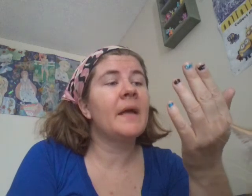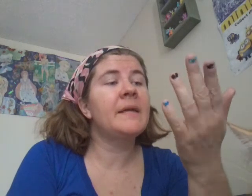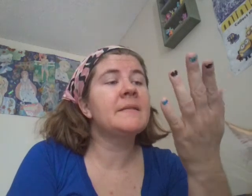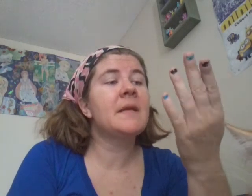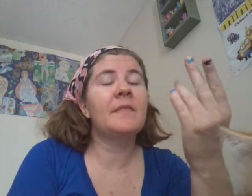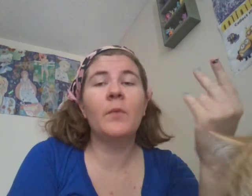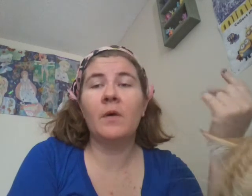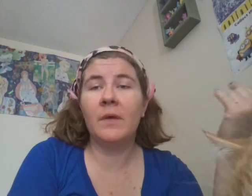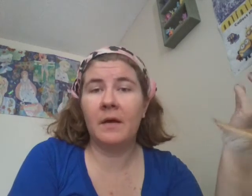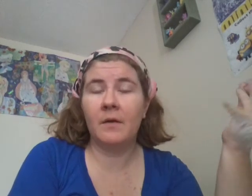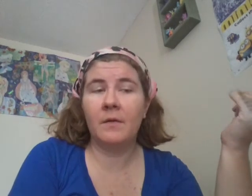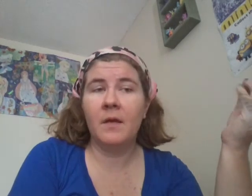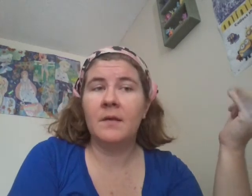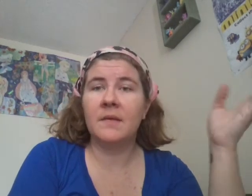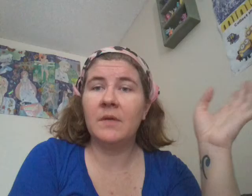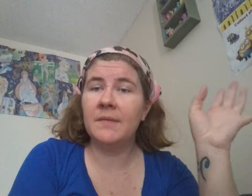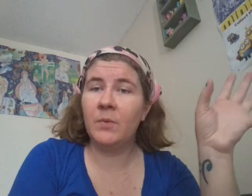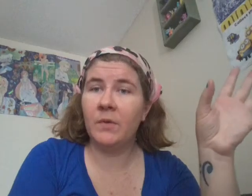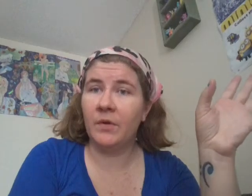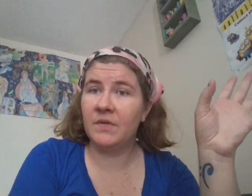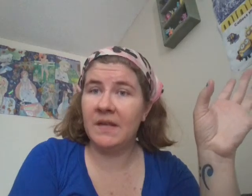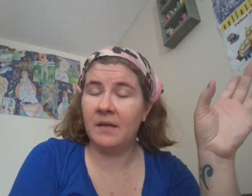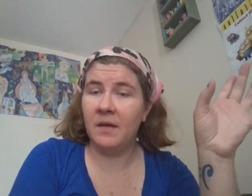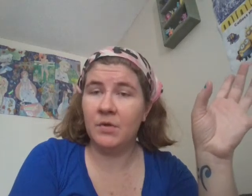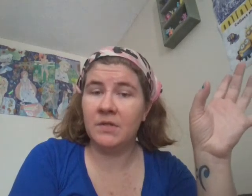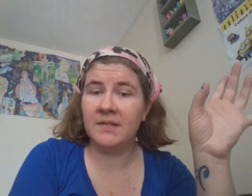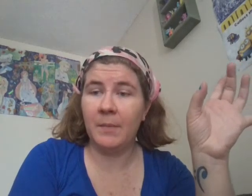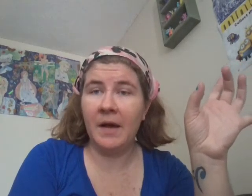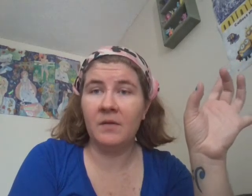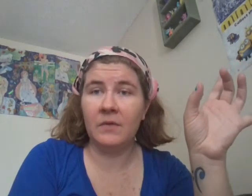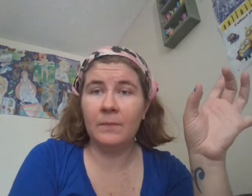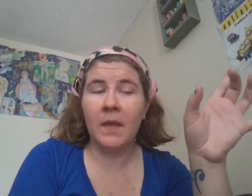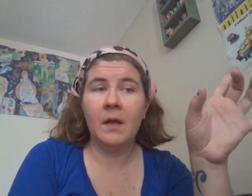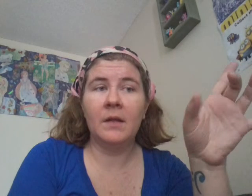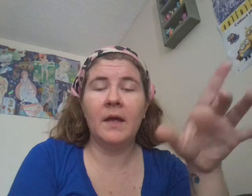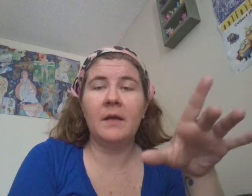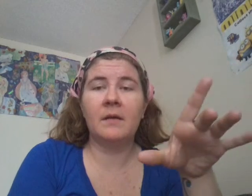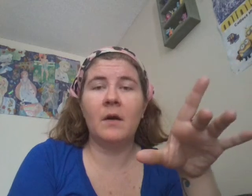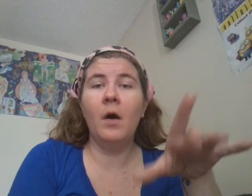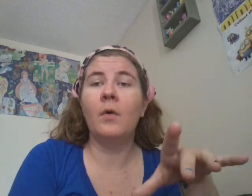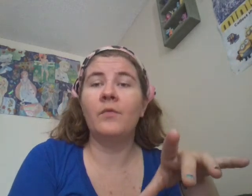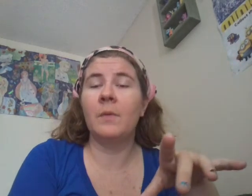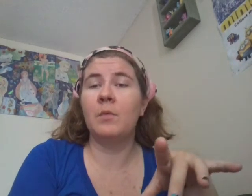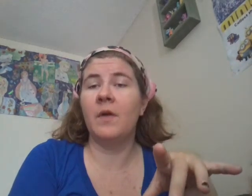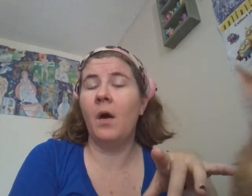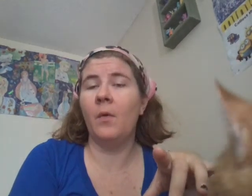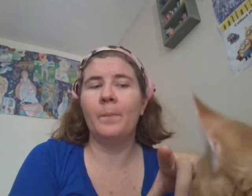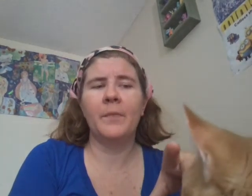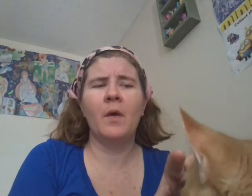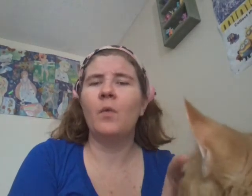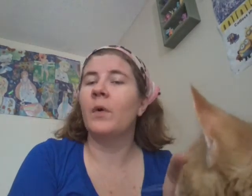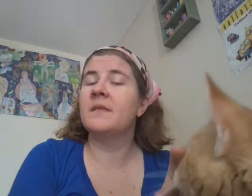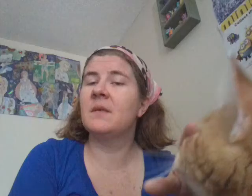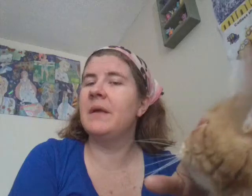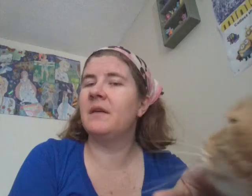And it's not that we don't care. Sometimes it's that we don't understand the emotion that's coming out of you. Like, oh, from the movie Home. What is the meaning